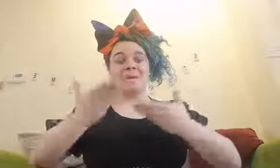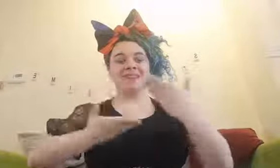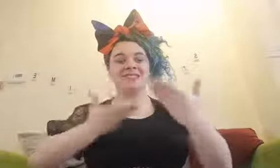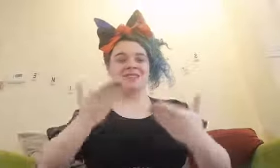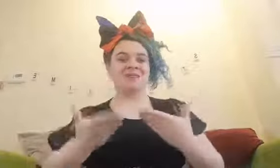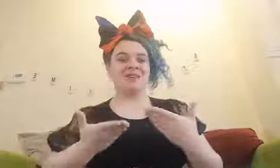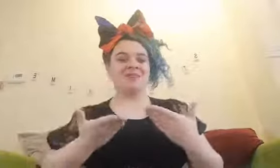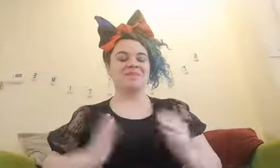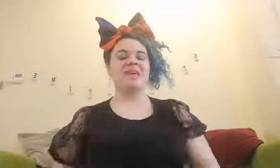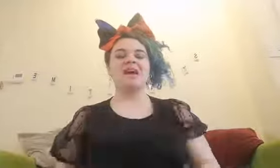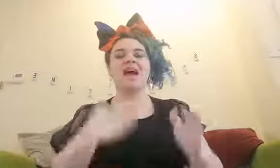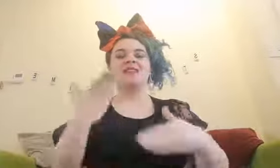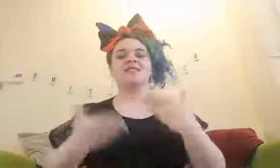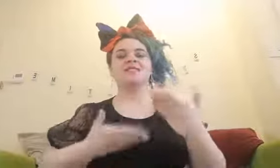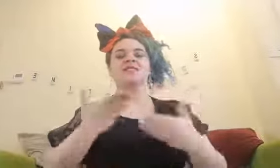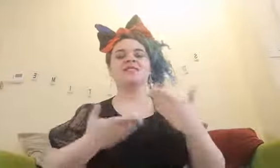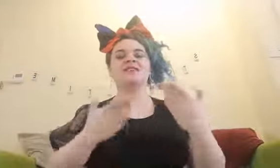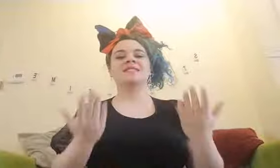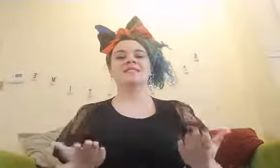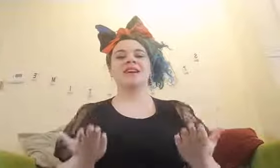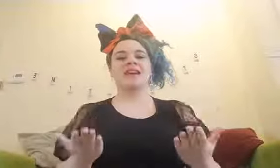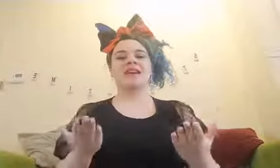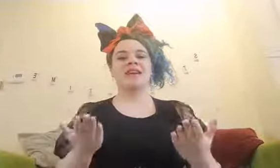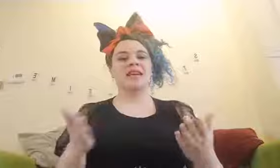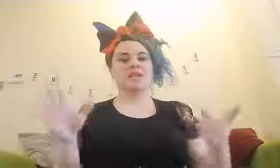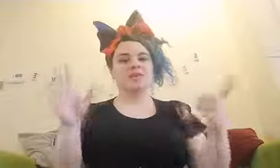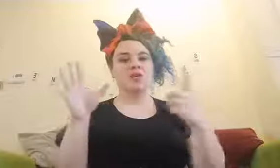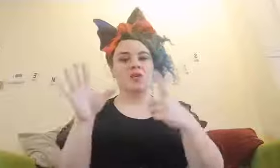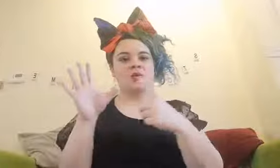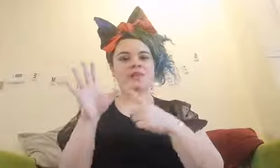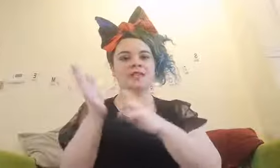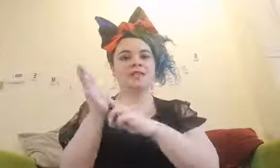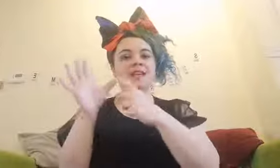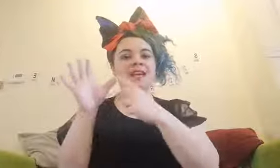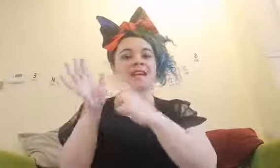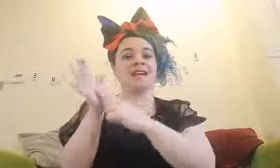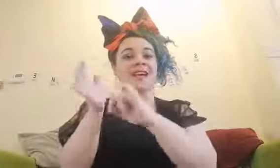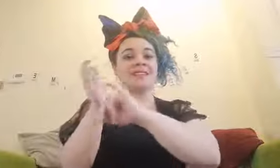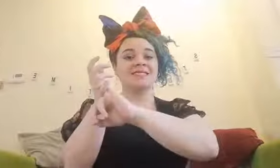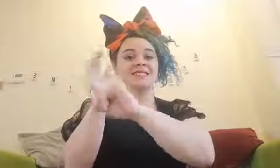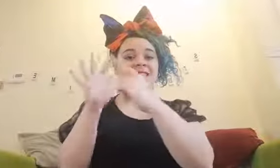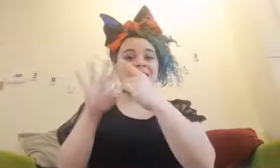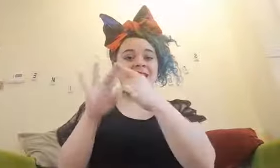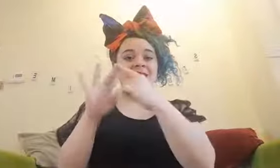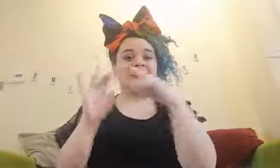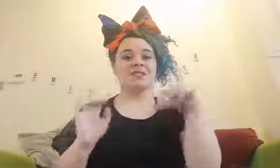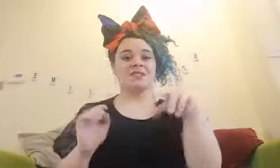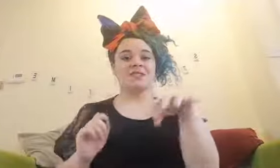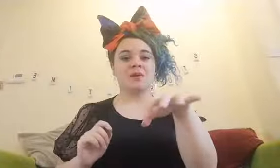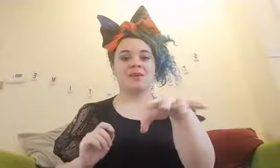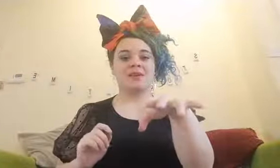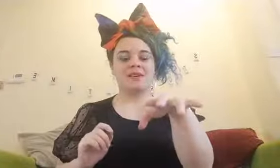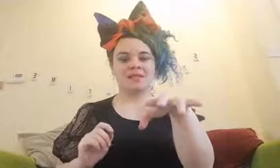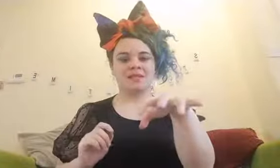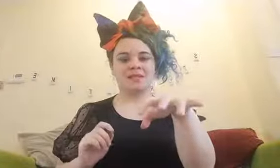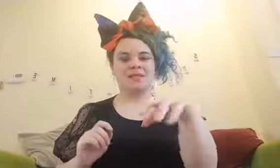my story, and the story today is called Anansi the Spider. So